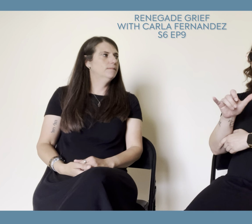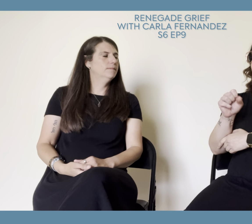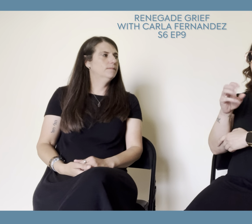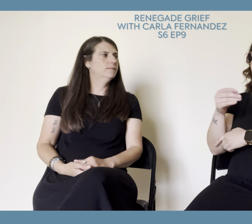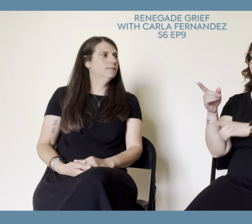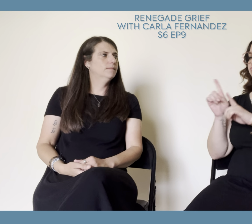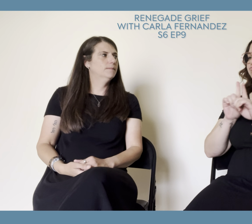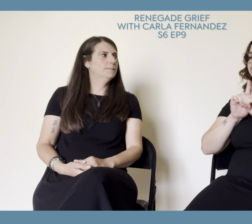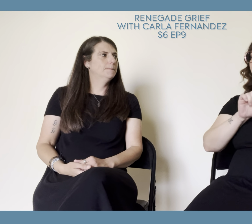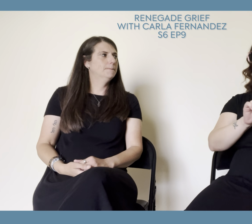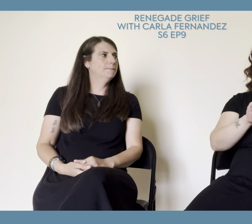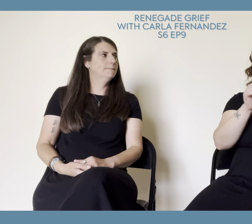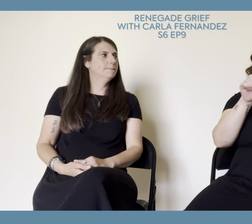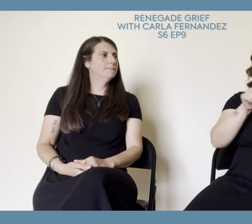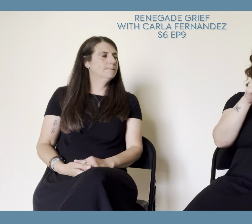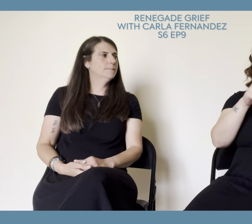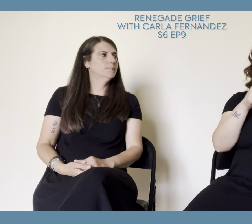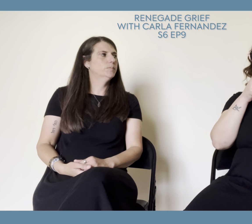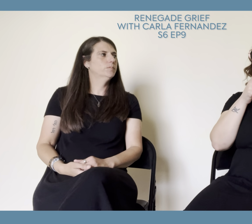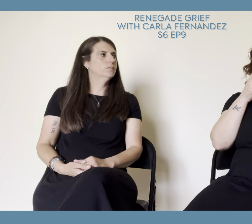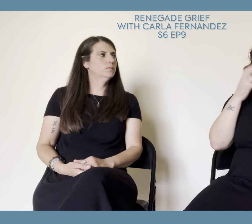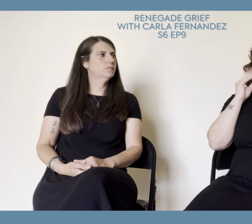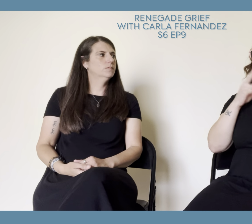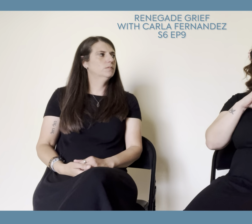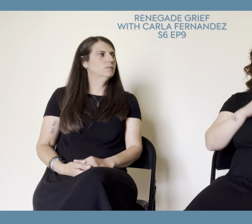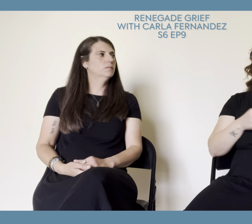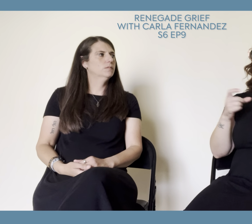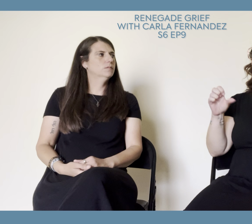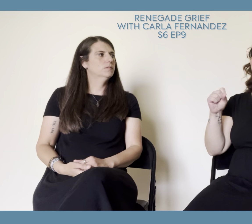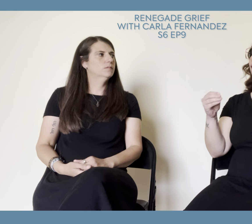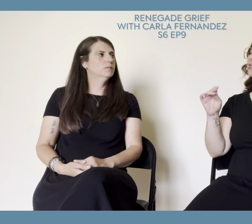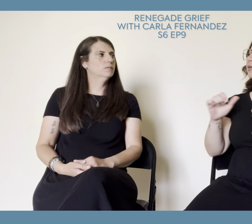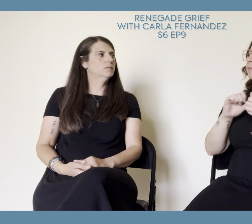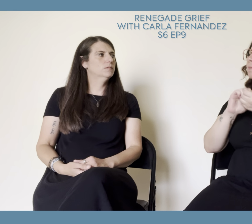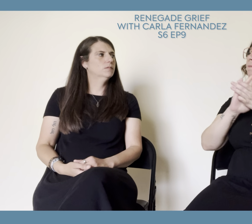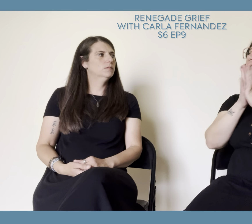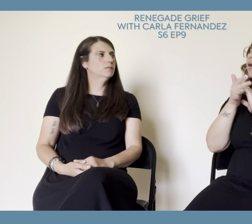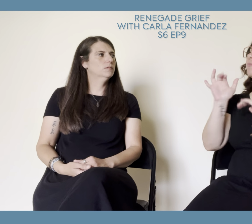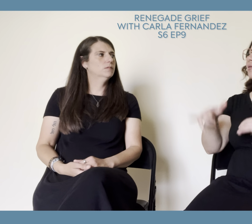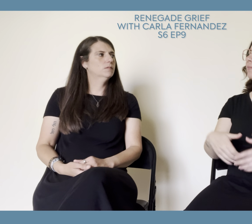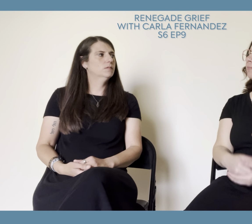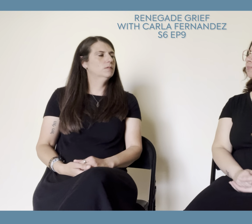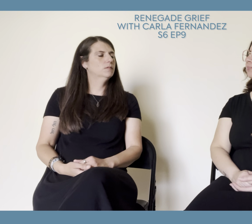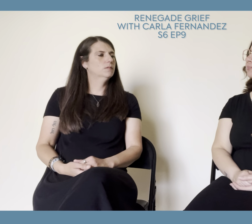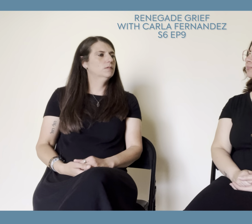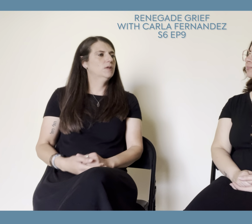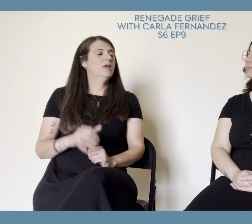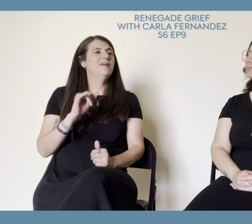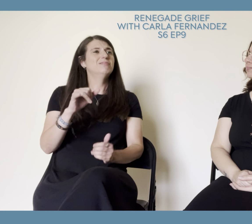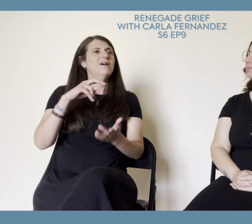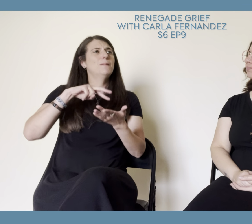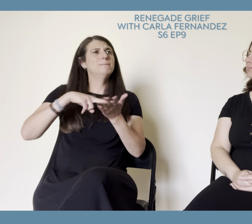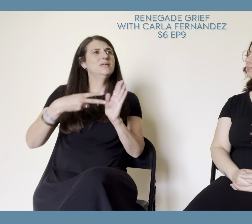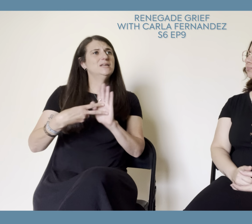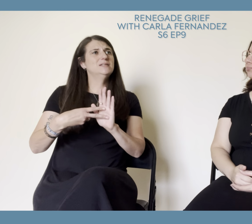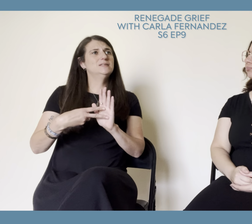who's grieving. How can someone be a good grief ally? To me, the act of being a grief ally is being present